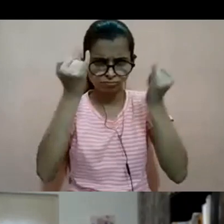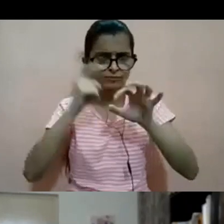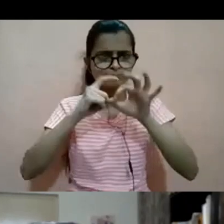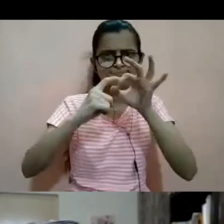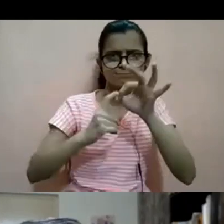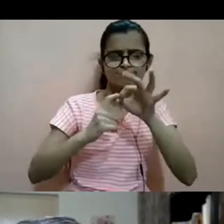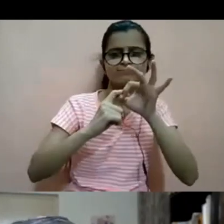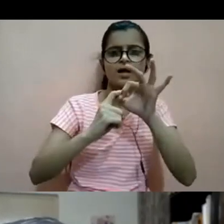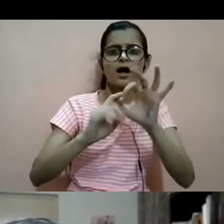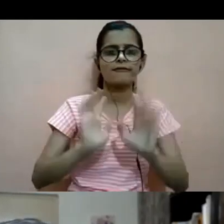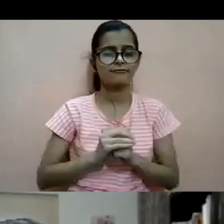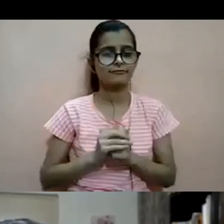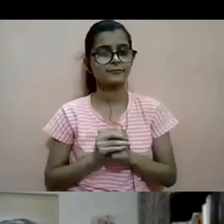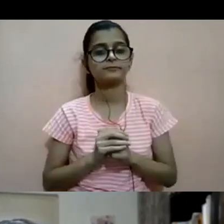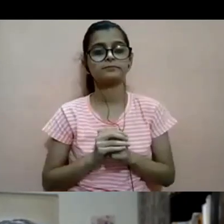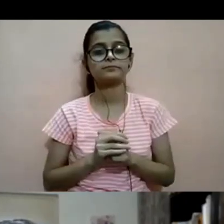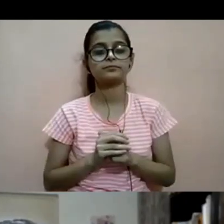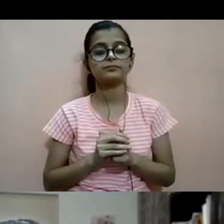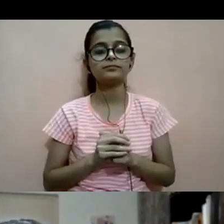And